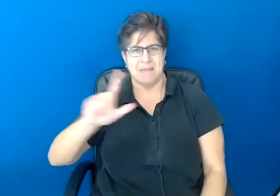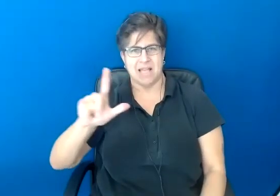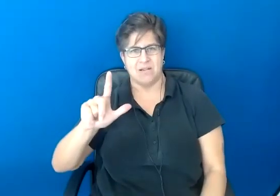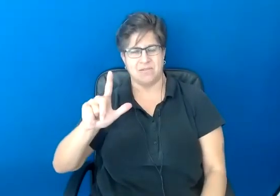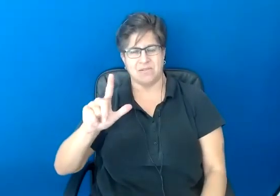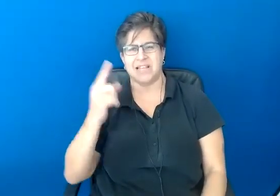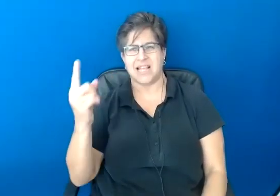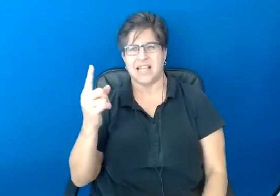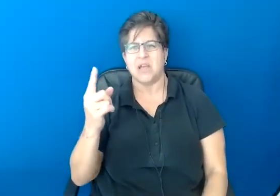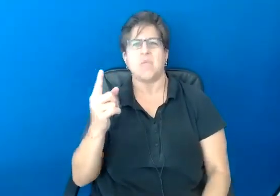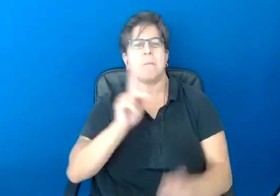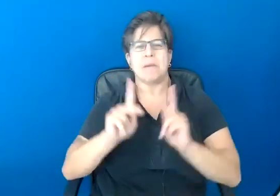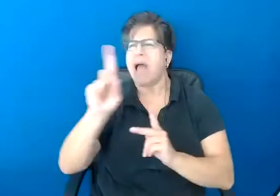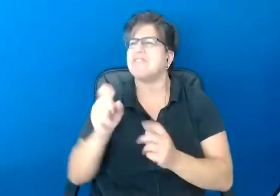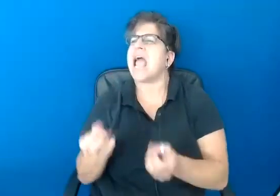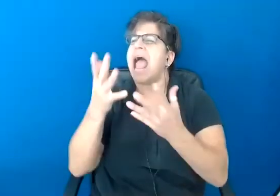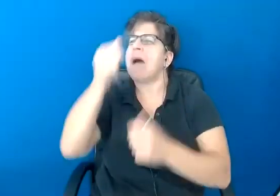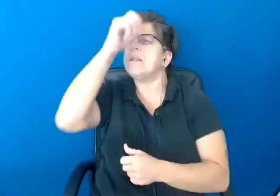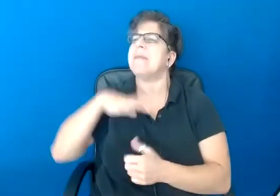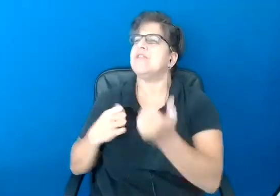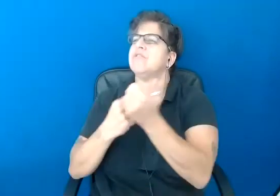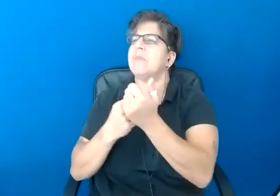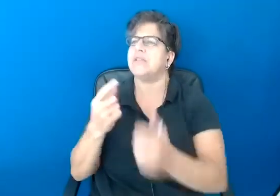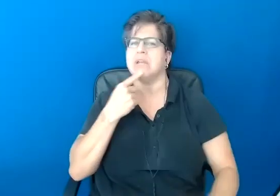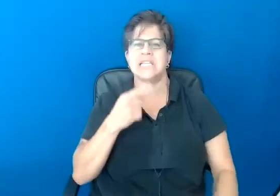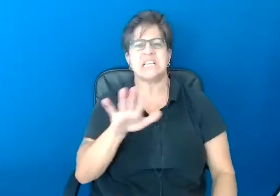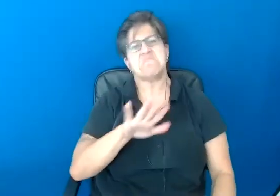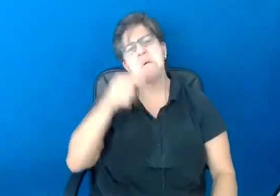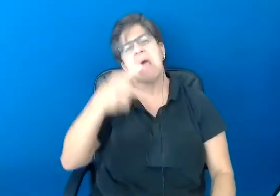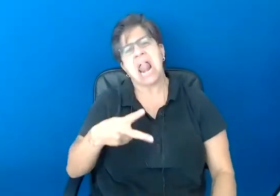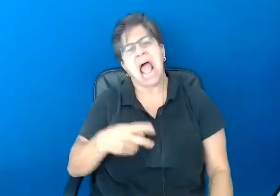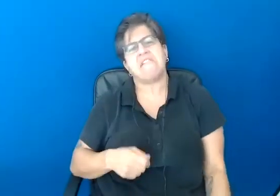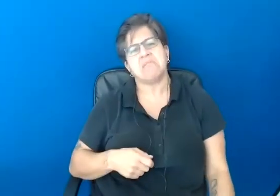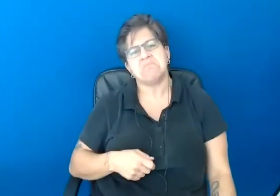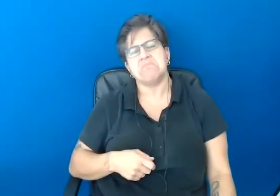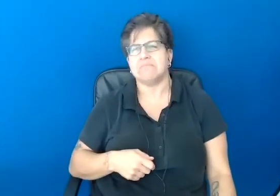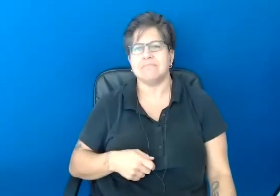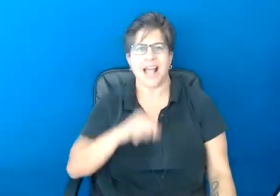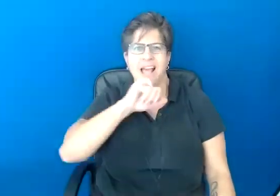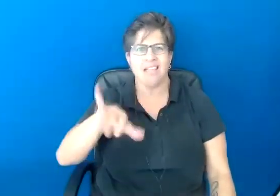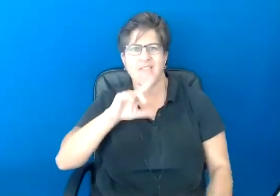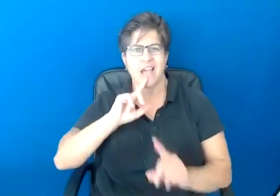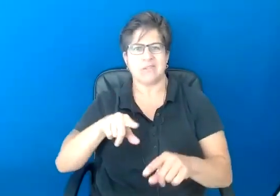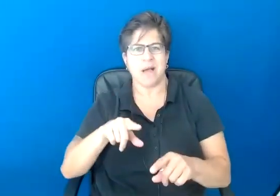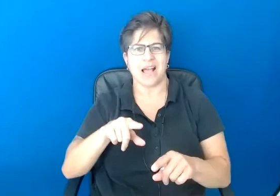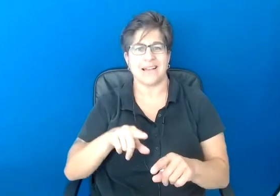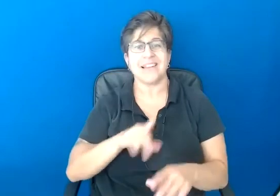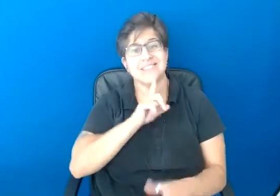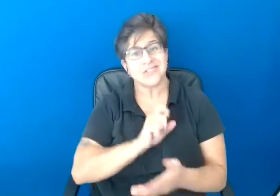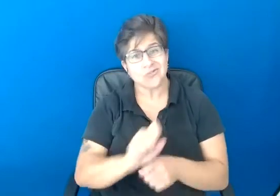because the truth is, as many of us know, that you can sponsor 20 people, but how many of them do you actually work with? I mean, I